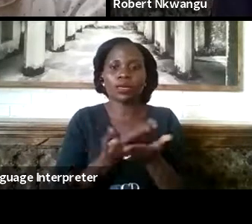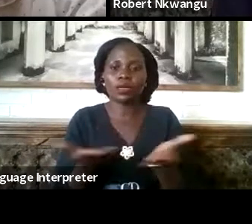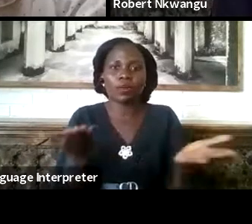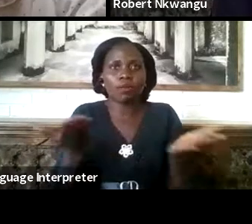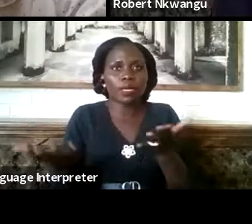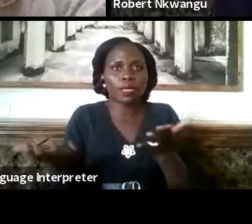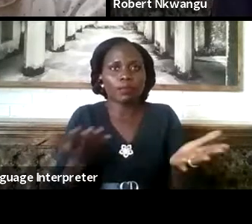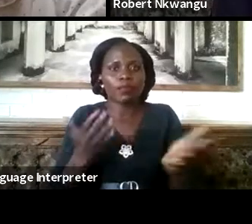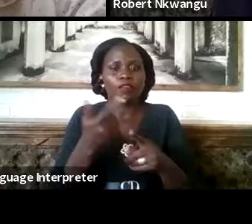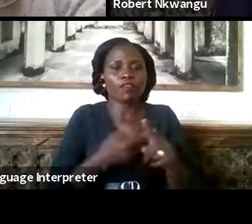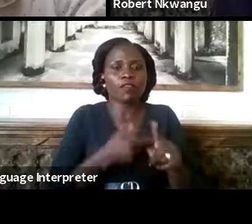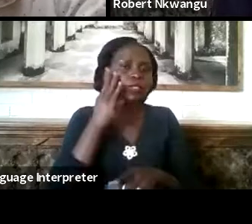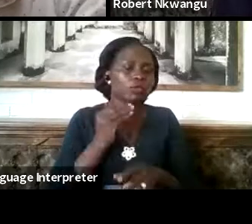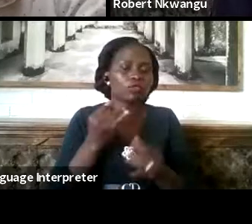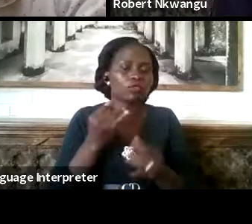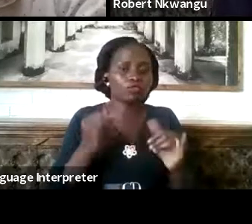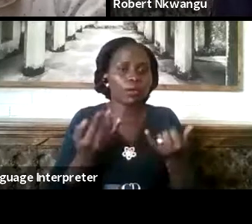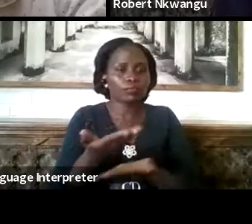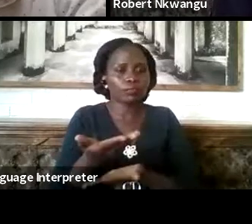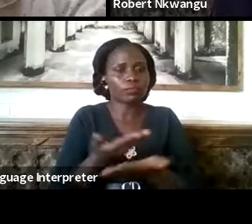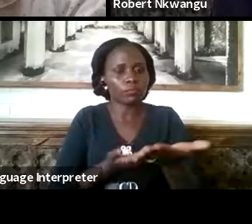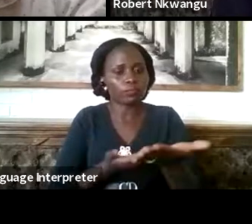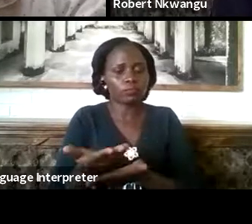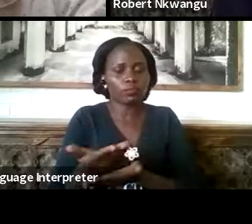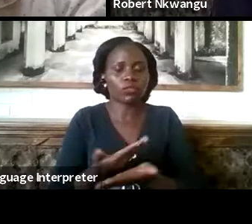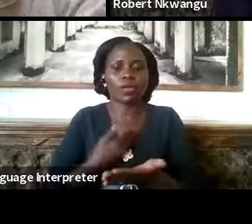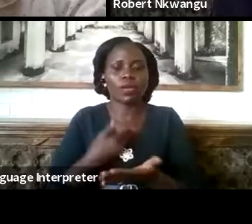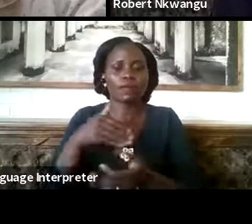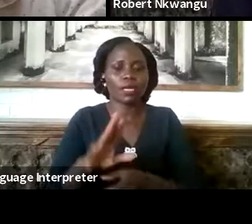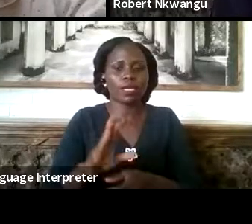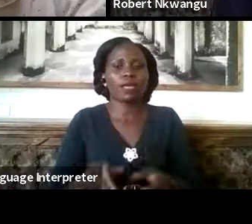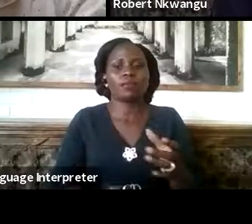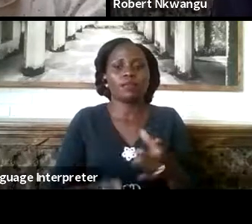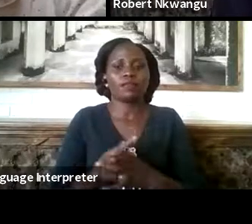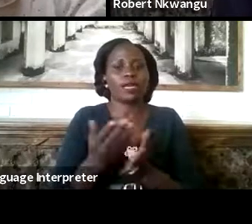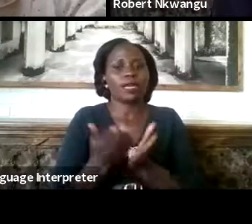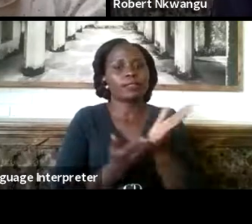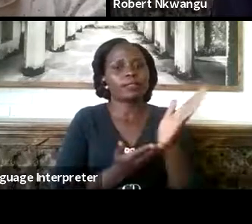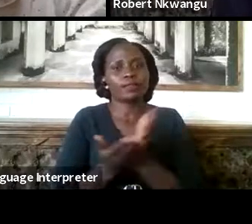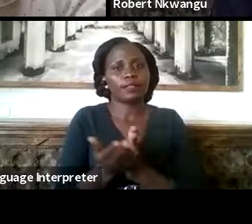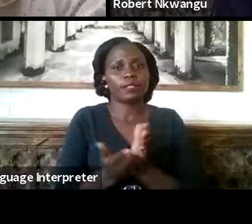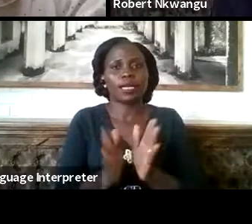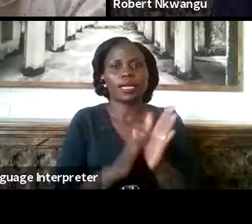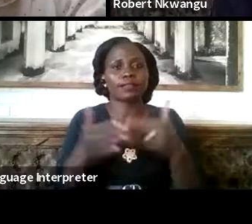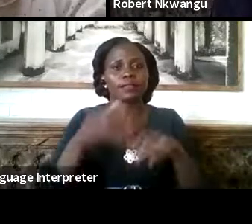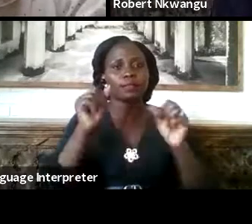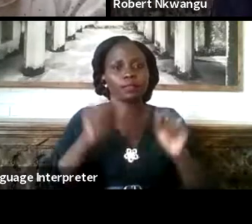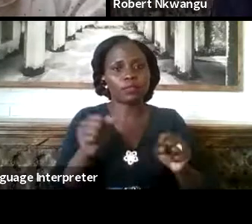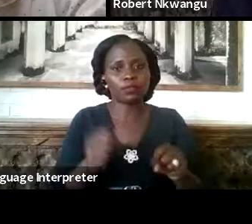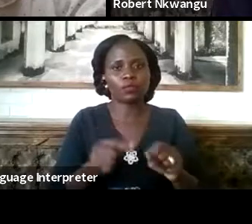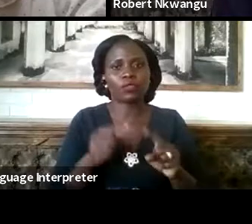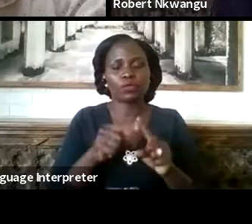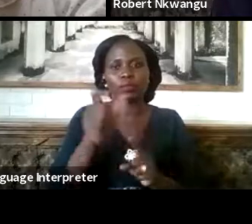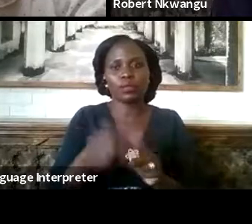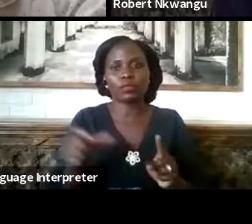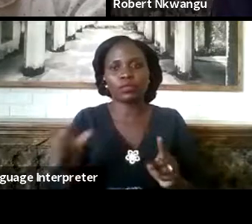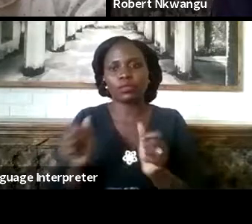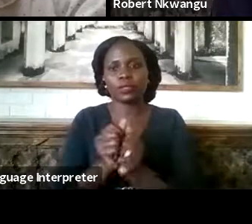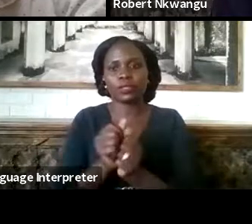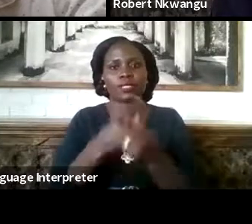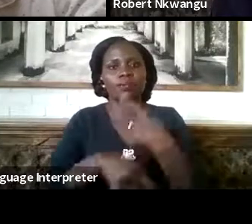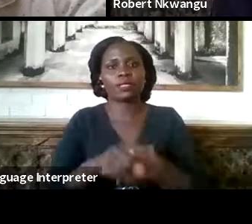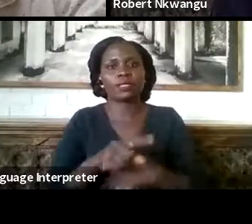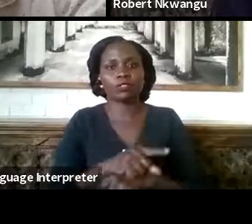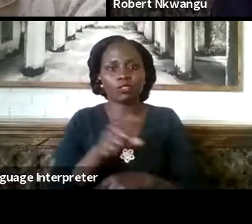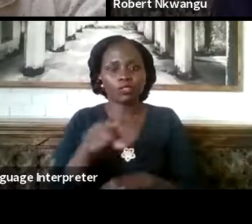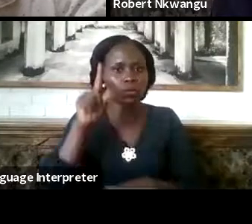ensure that their platforms and the services are accessible for persons with disability? And do you think, maybe if you're not, do you think